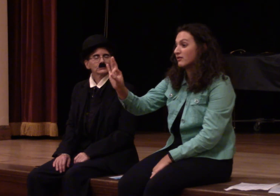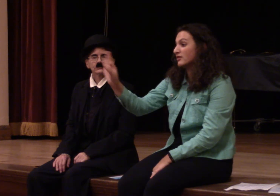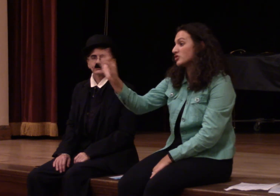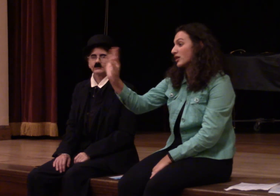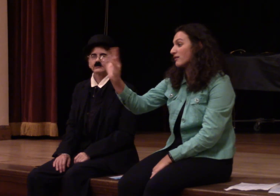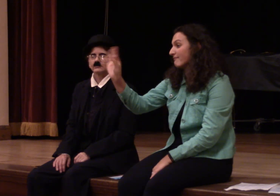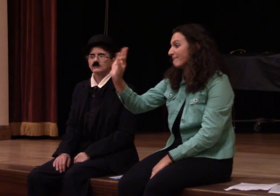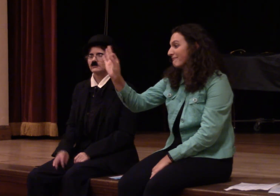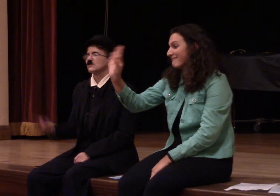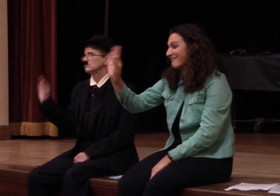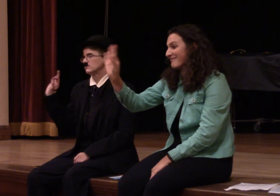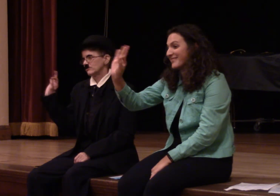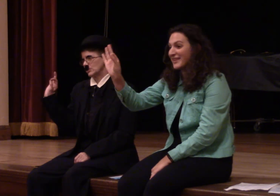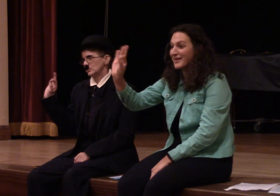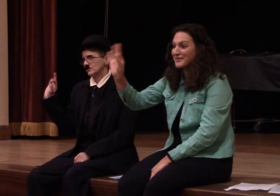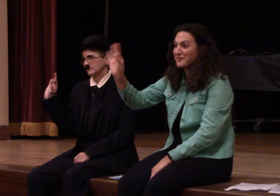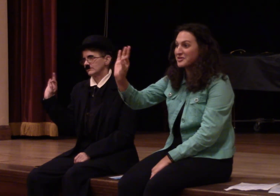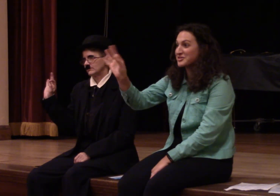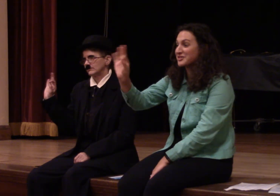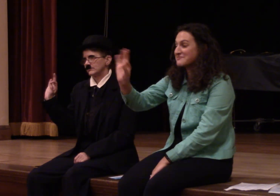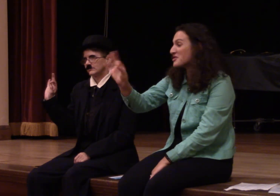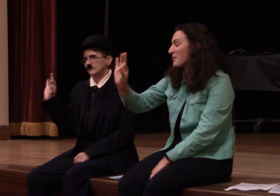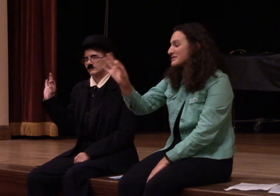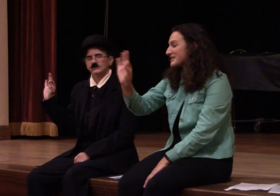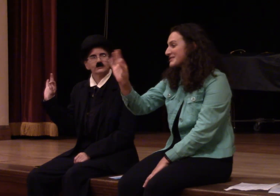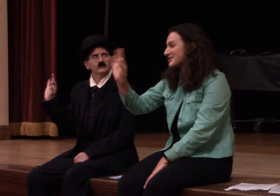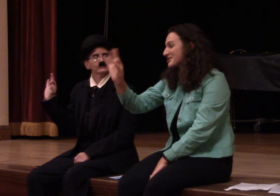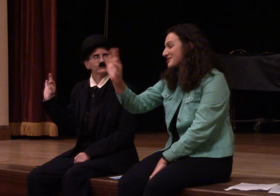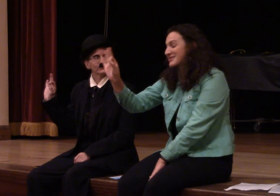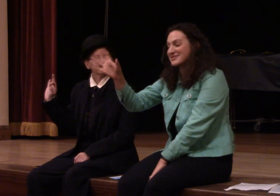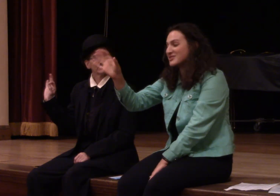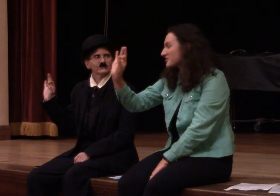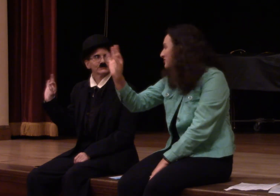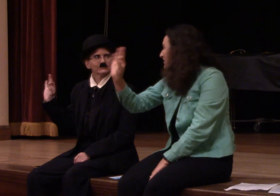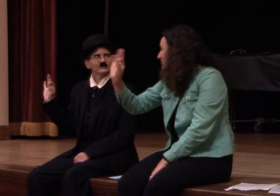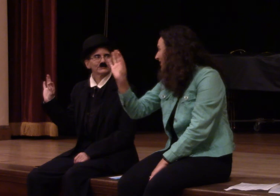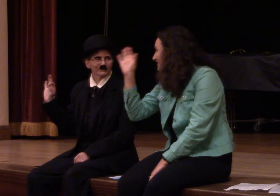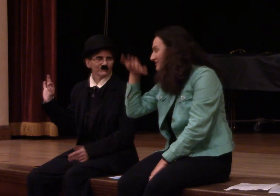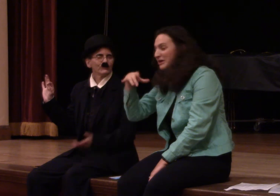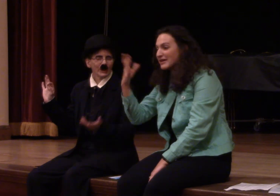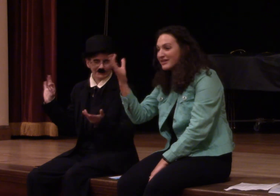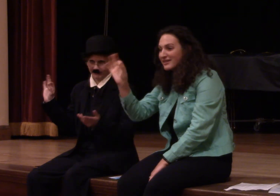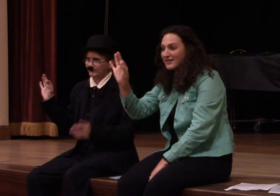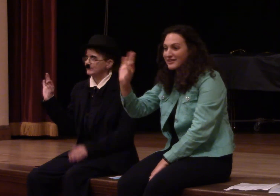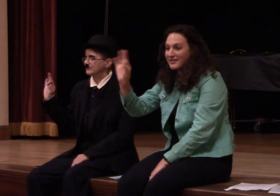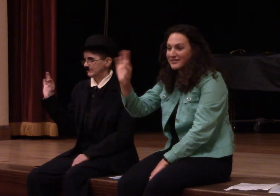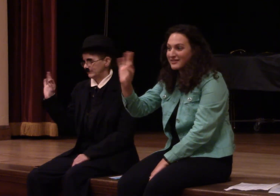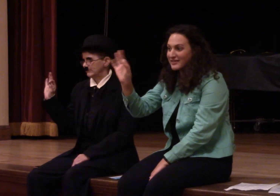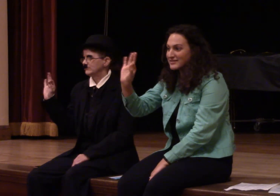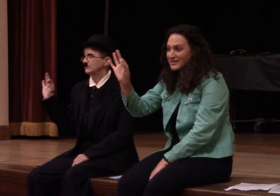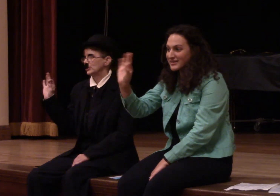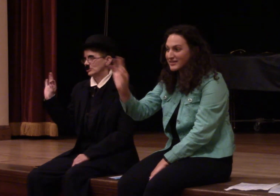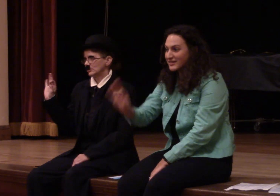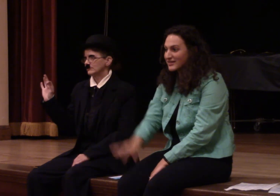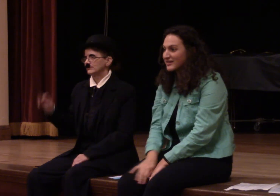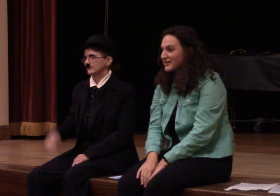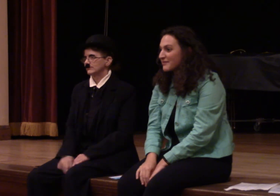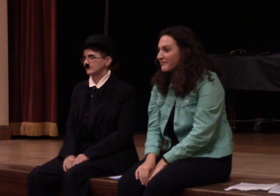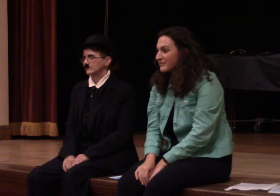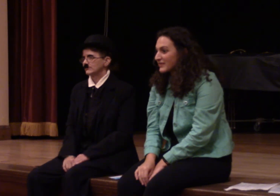me show you. Furniture. No idea. It's such a strange sign to me. Well, they kind of run out because some get used up.